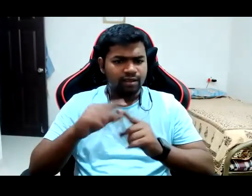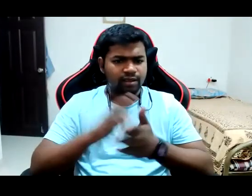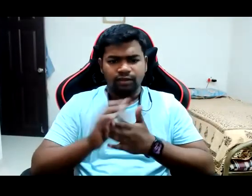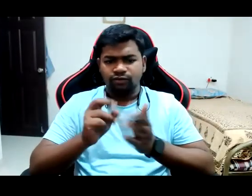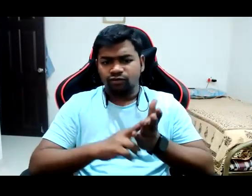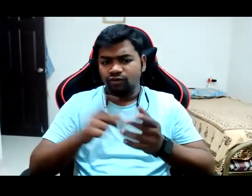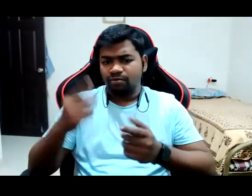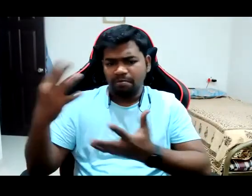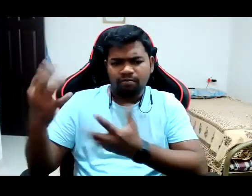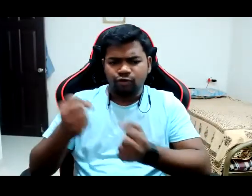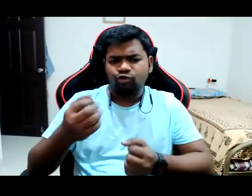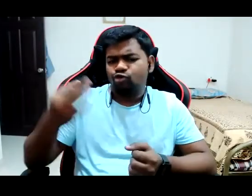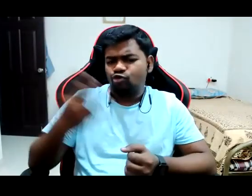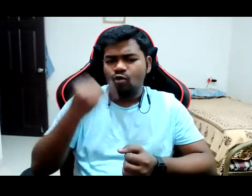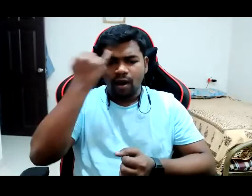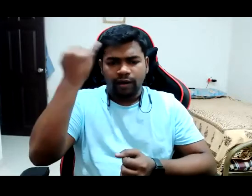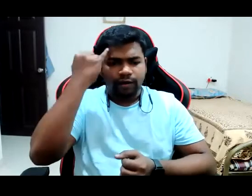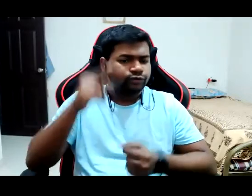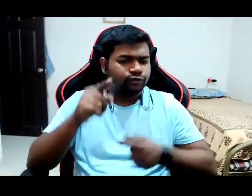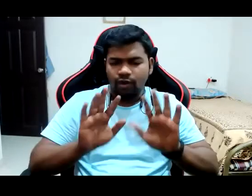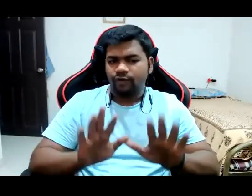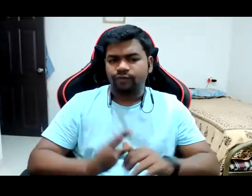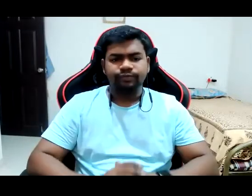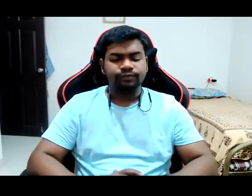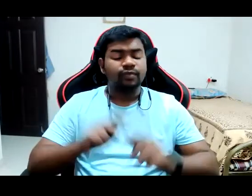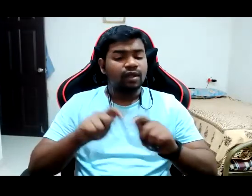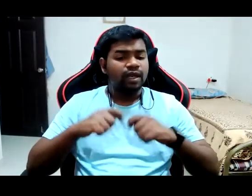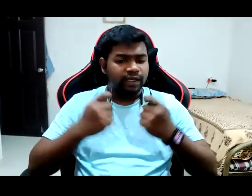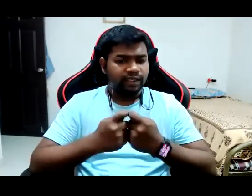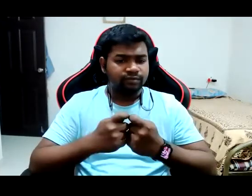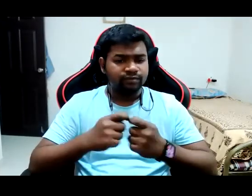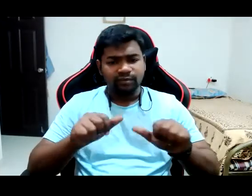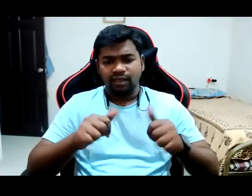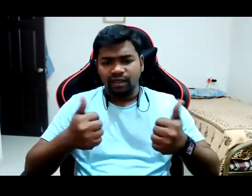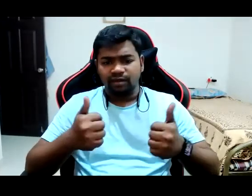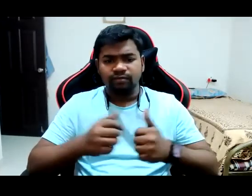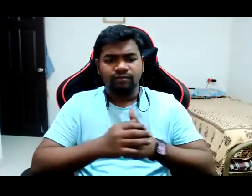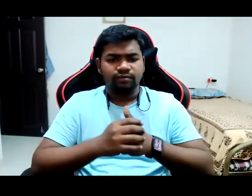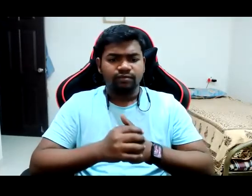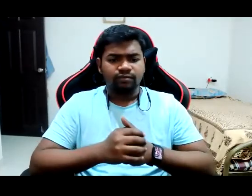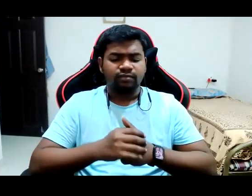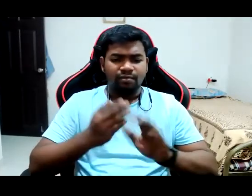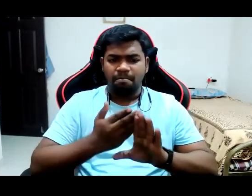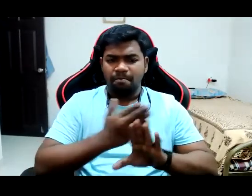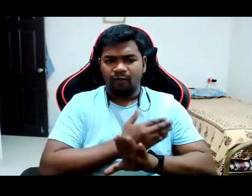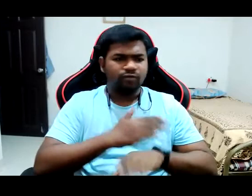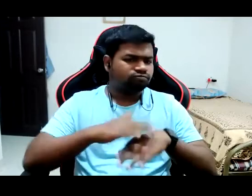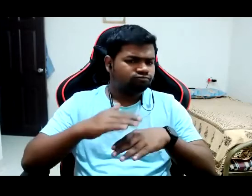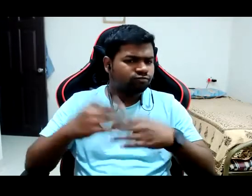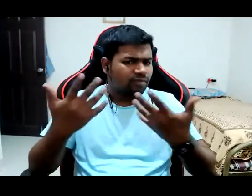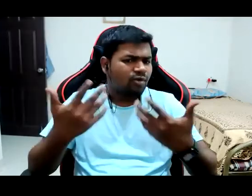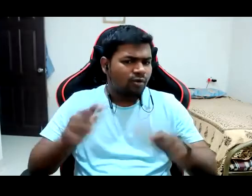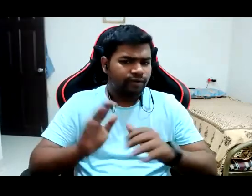bring in any ideas that you have. Teams can work on ideas that have already been done. Again, this is to your point, right?